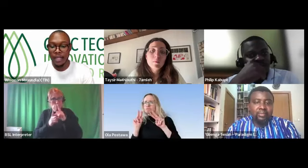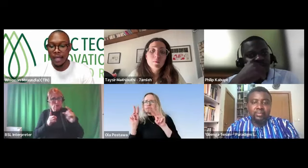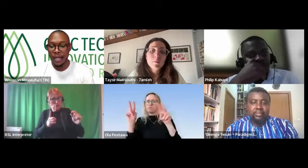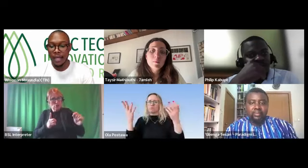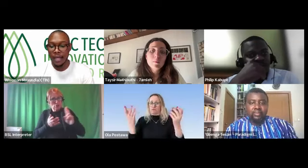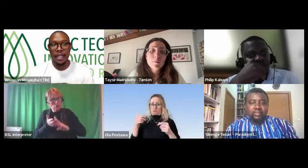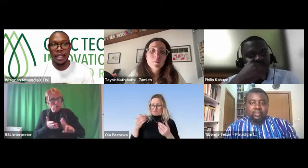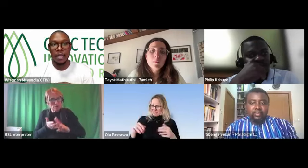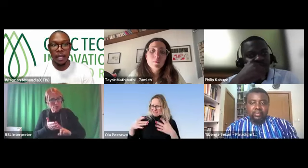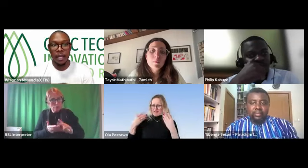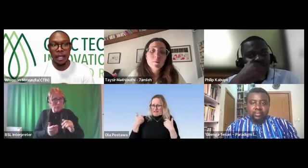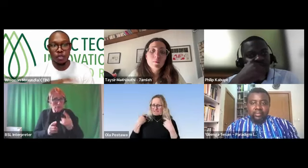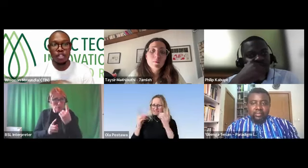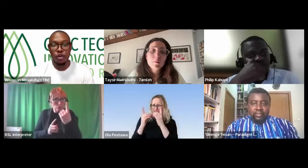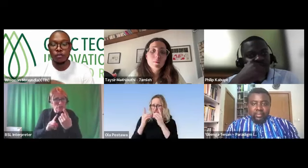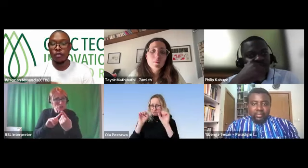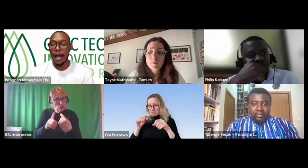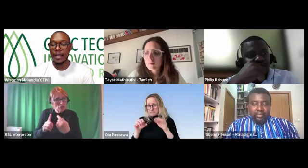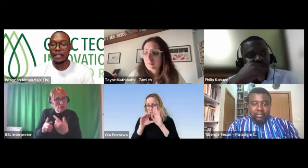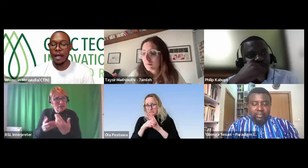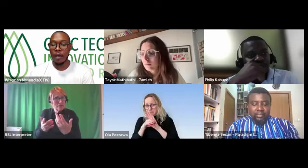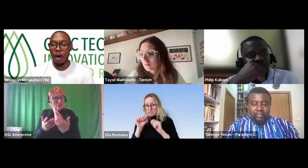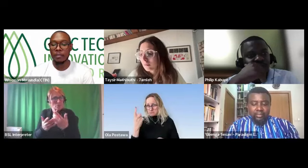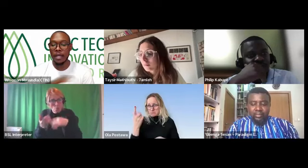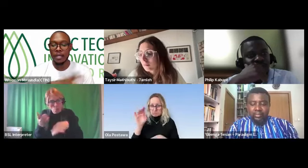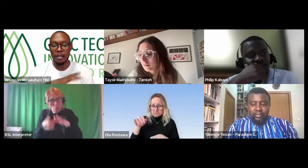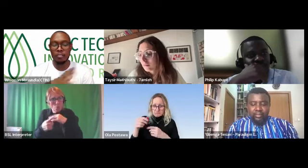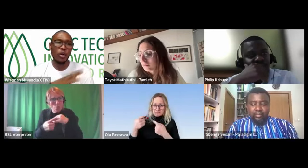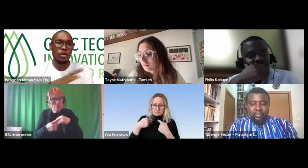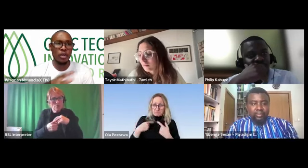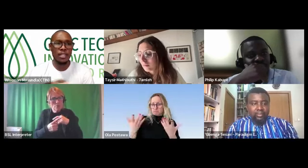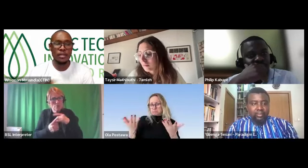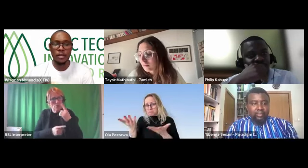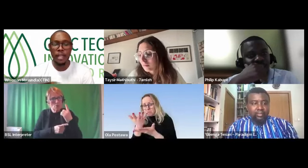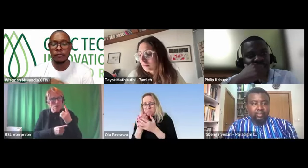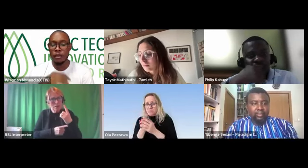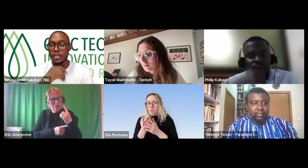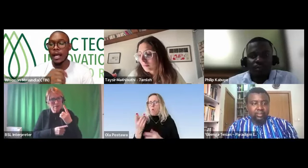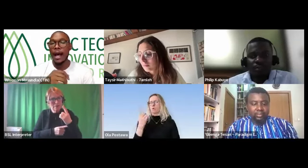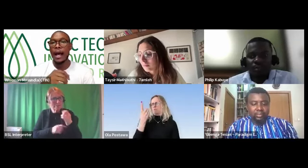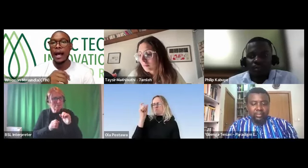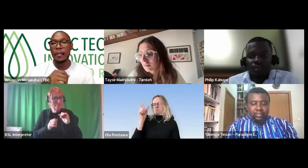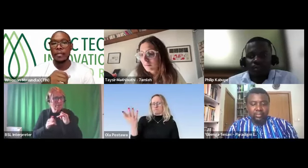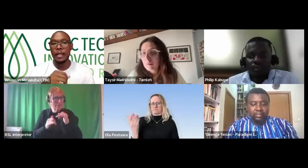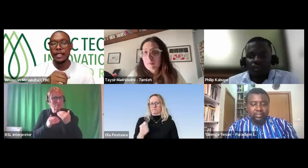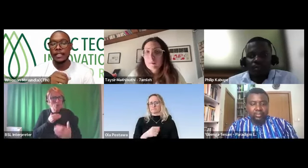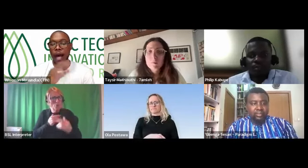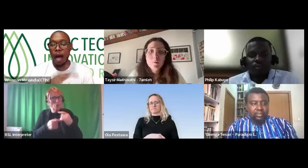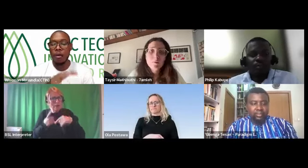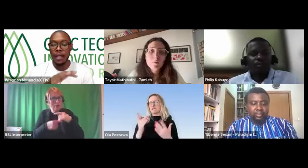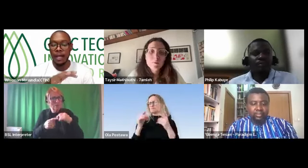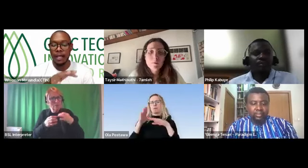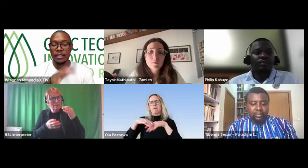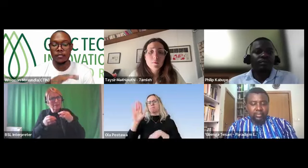of you can answer. And I think maybe to just all of you guys, one maybe more on political influence